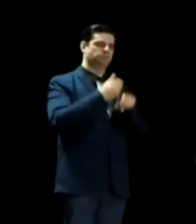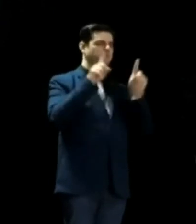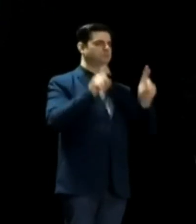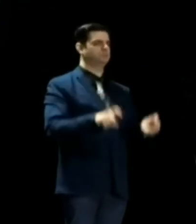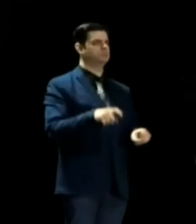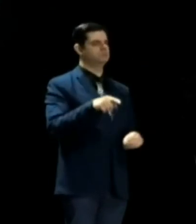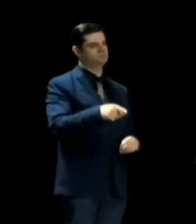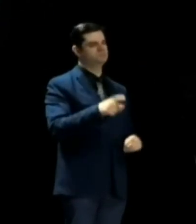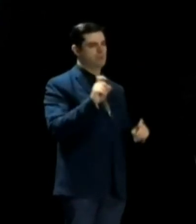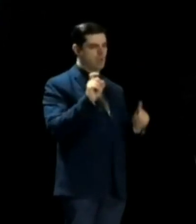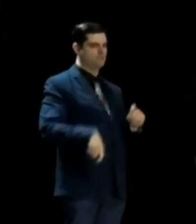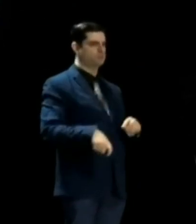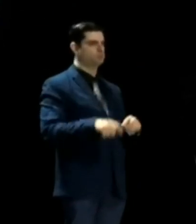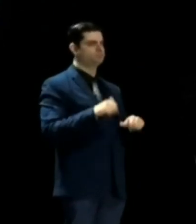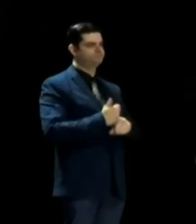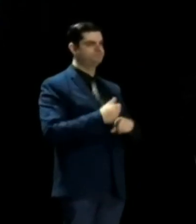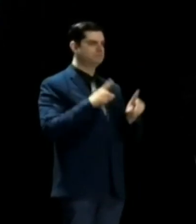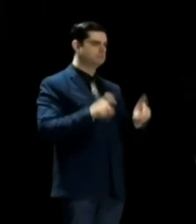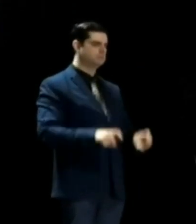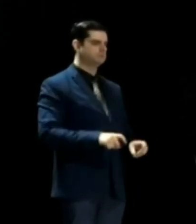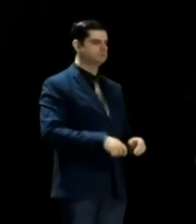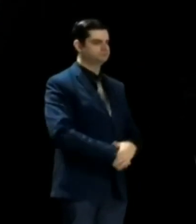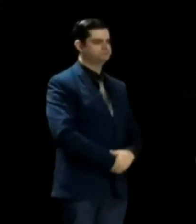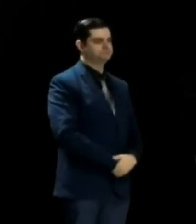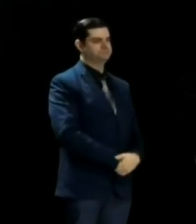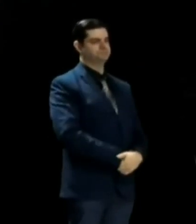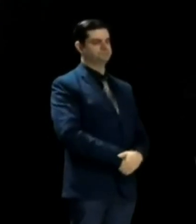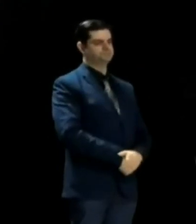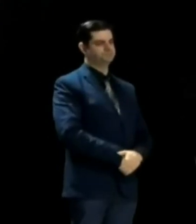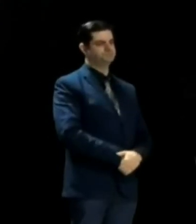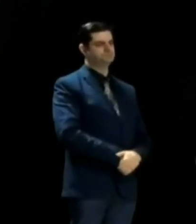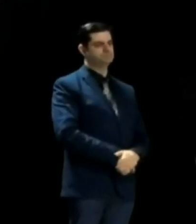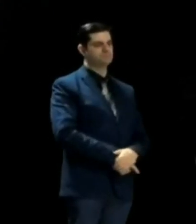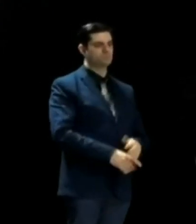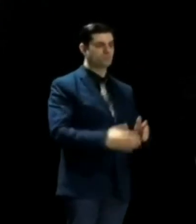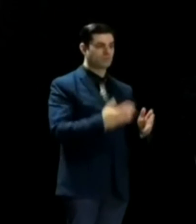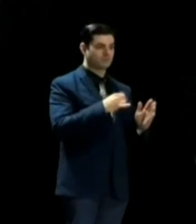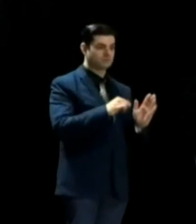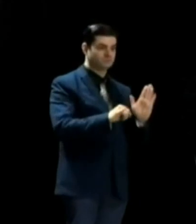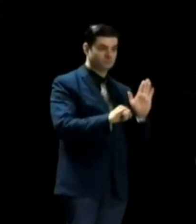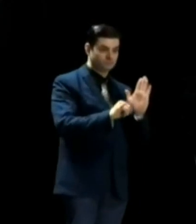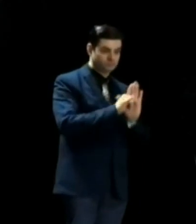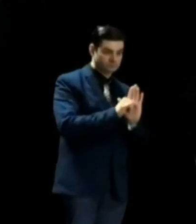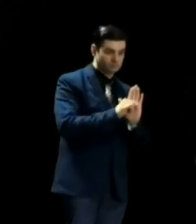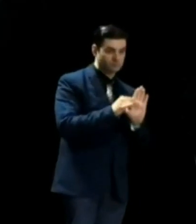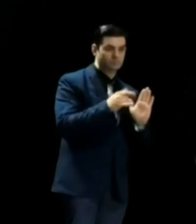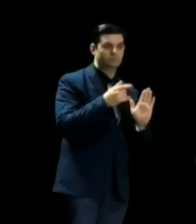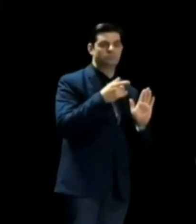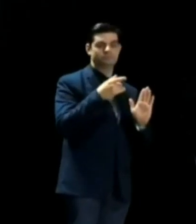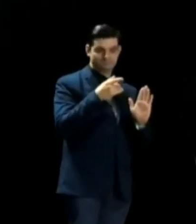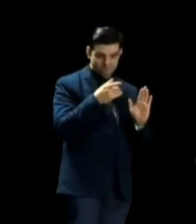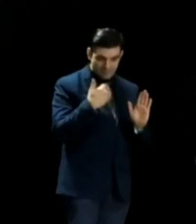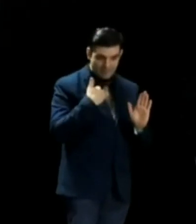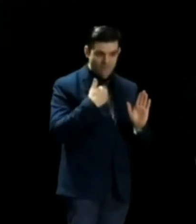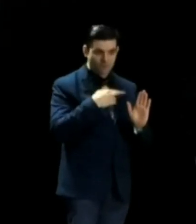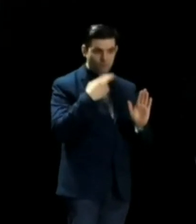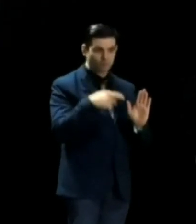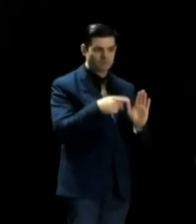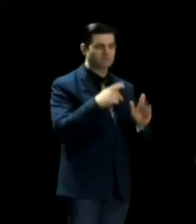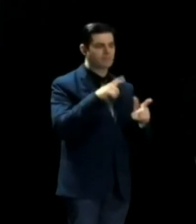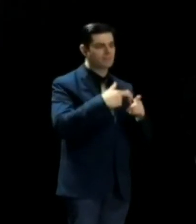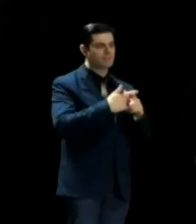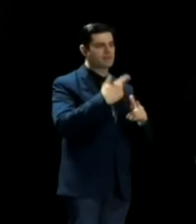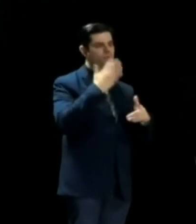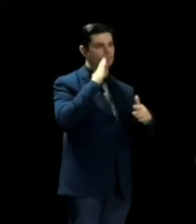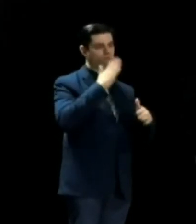testing, and so that we can identify risks. What happens then if you have workforce shortages?